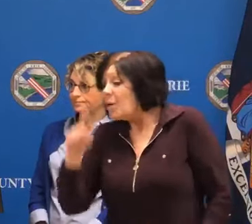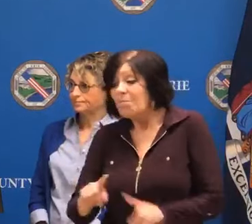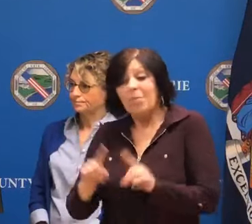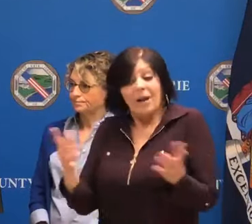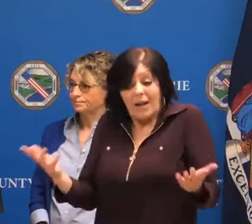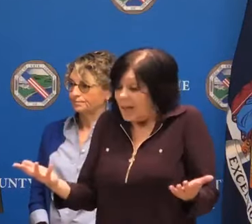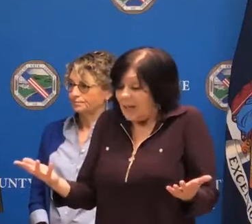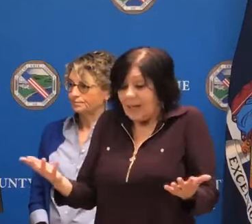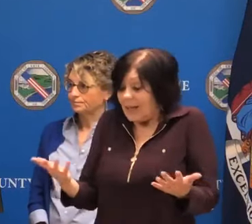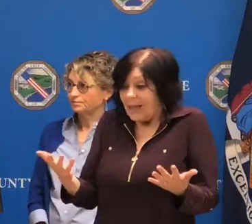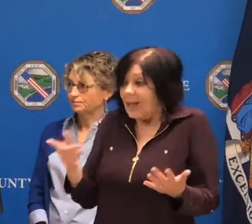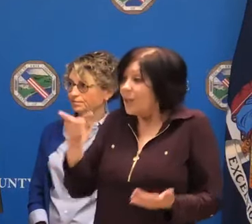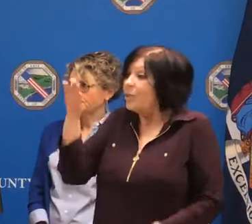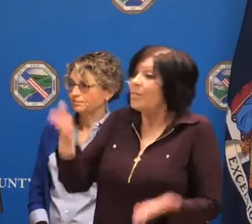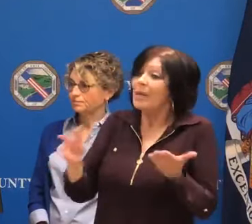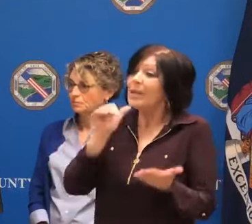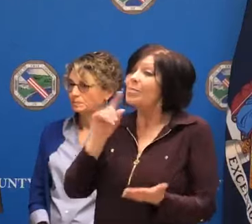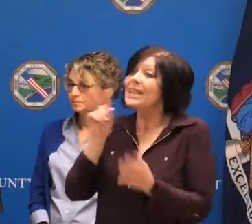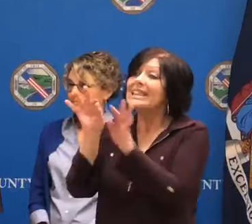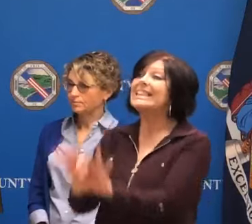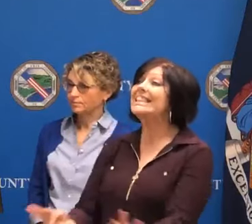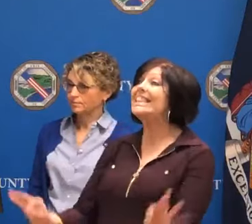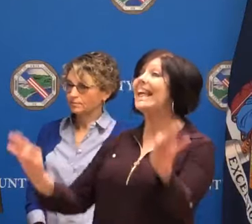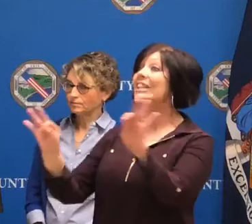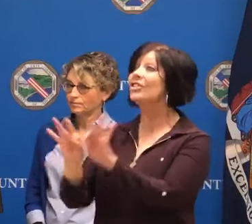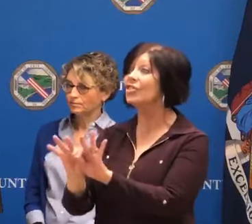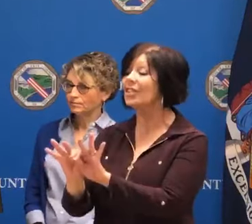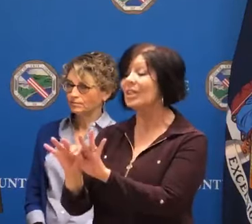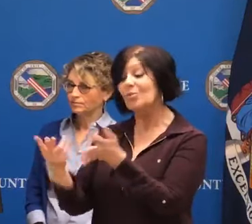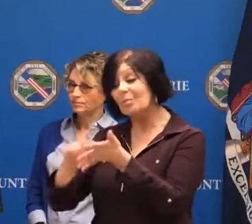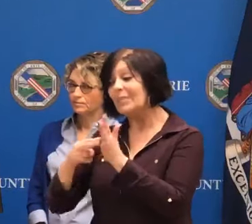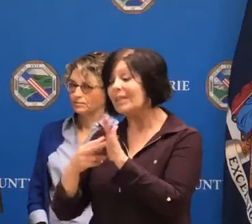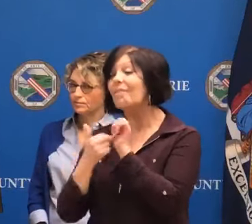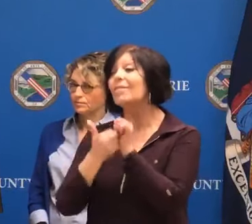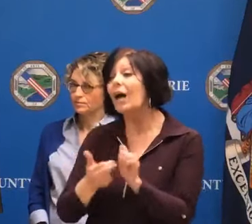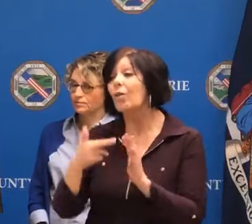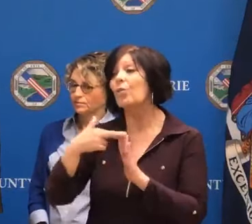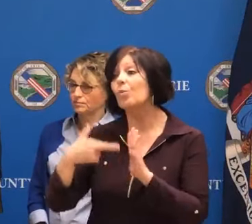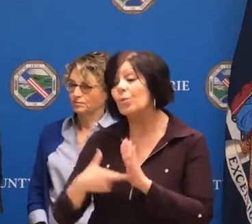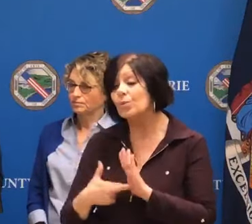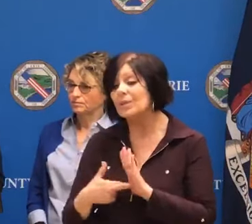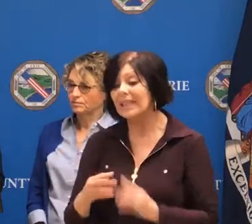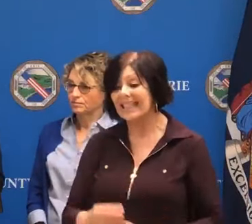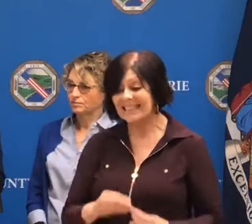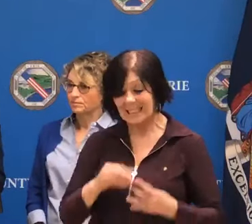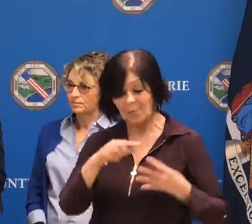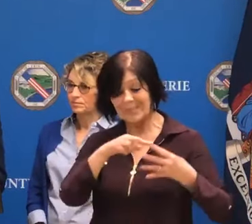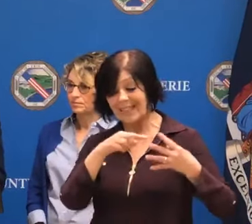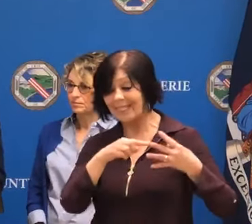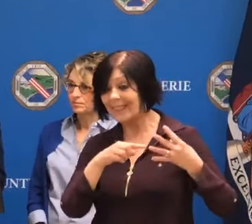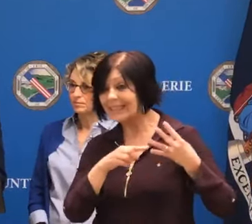what you manufacture, you may not be essential. So therefore, you need to follow the rules, except for these few exemptions.